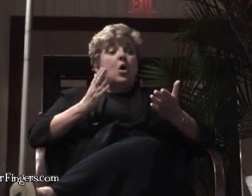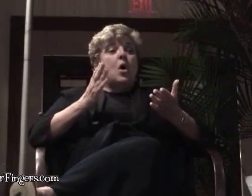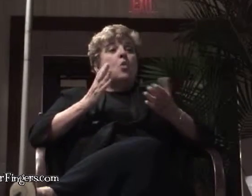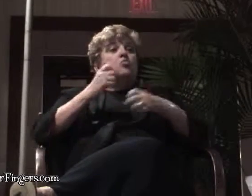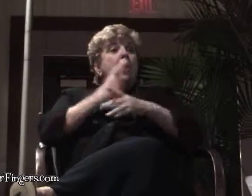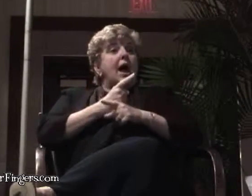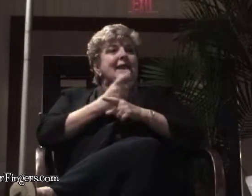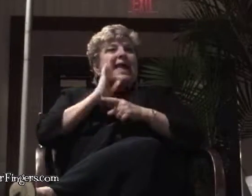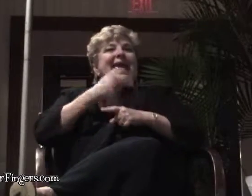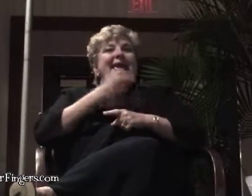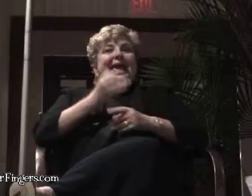Him.